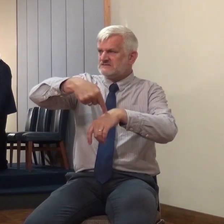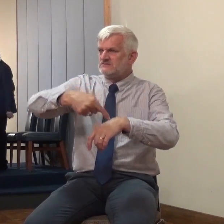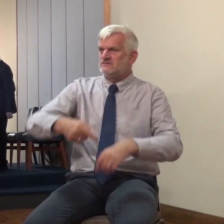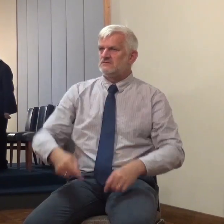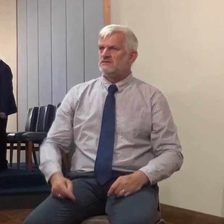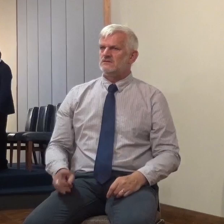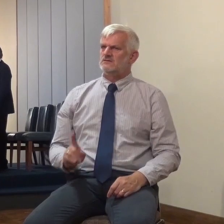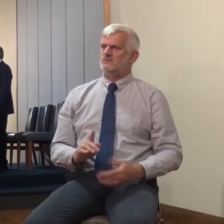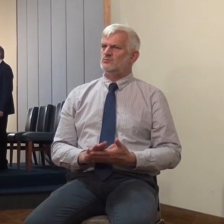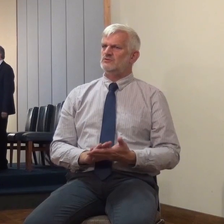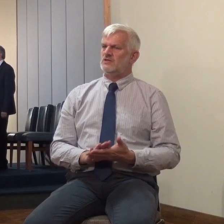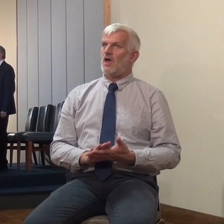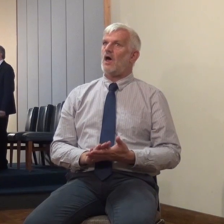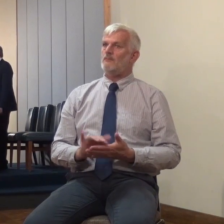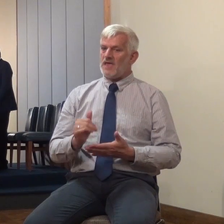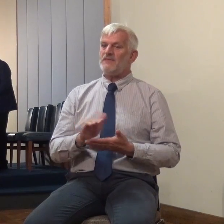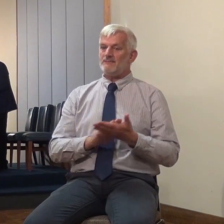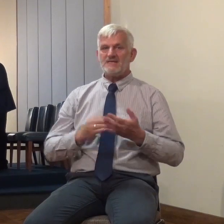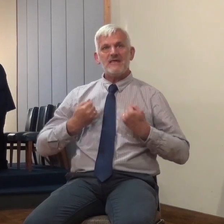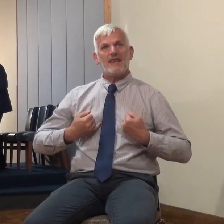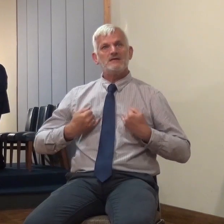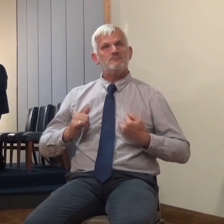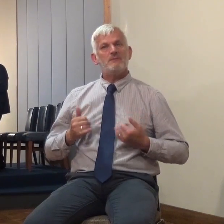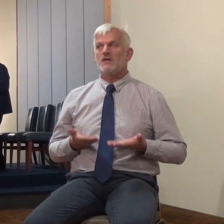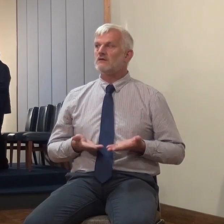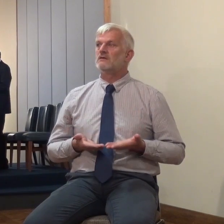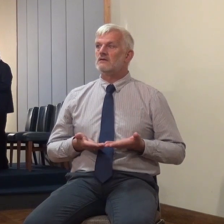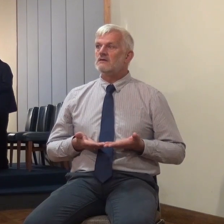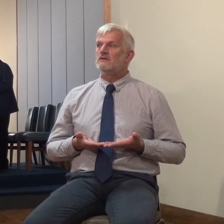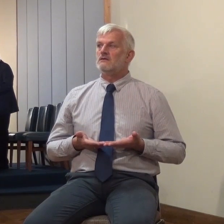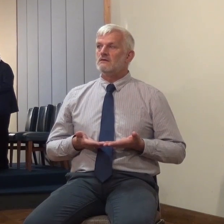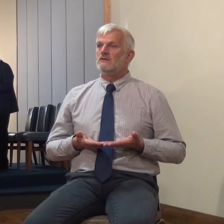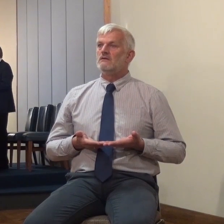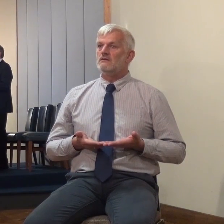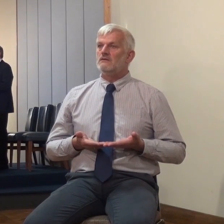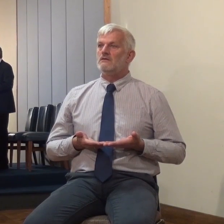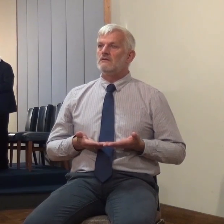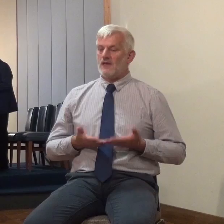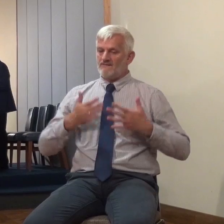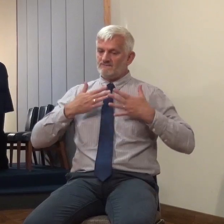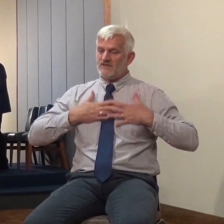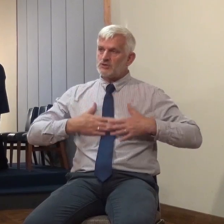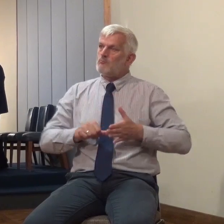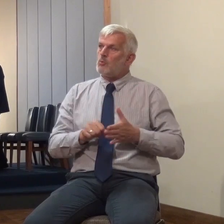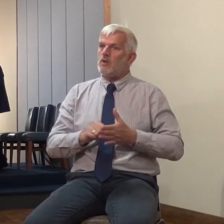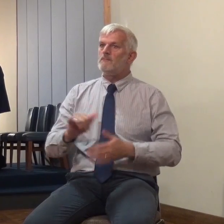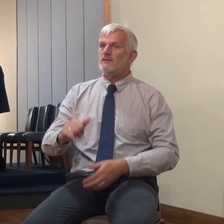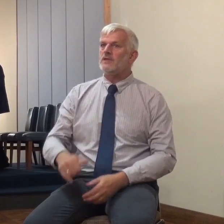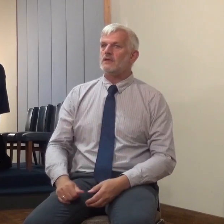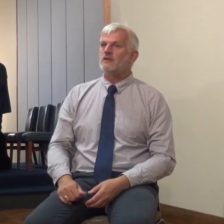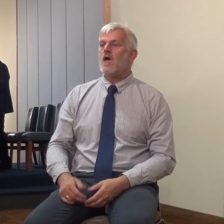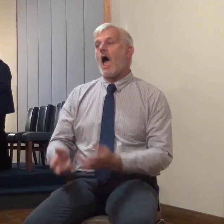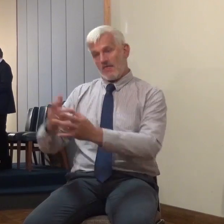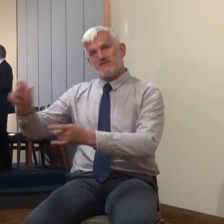the nature of the affliction. We are in good company if we reckon it was a physical impairment, rather than